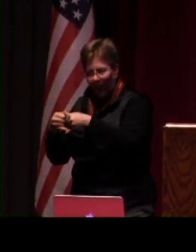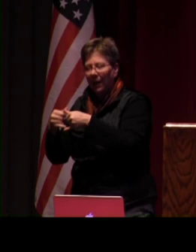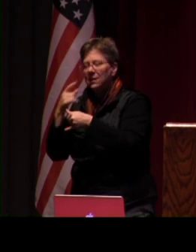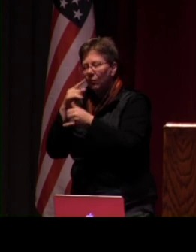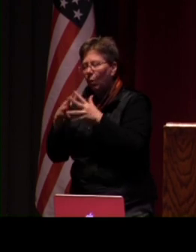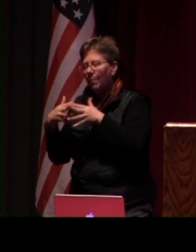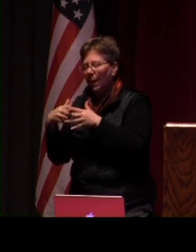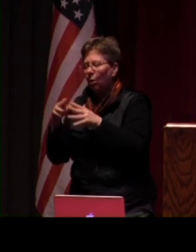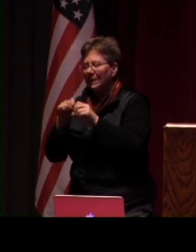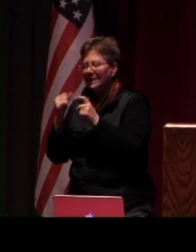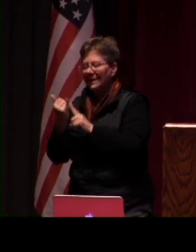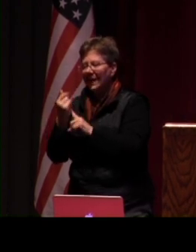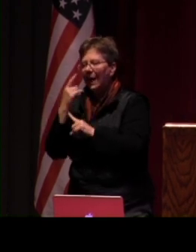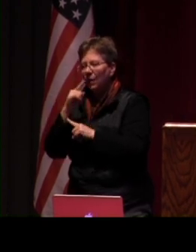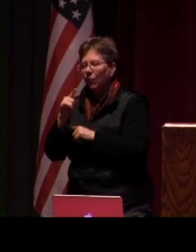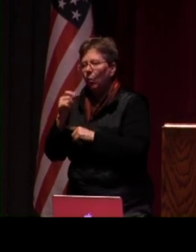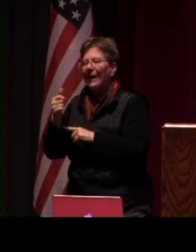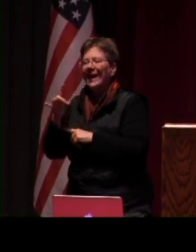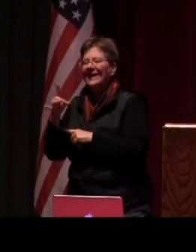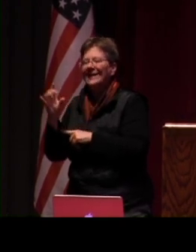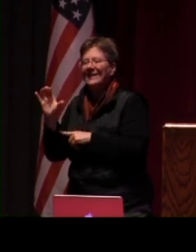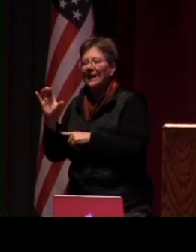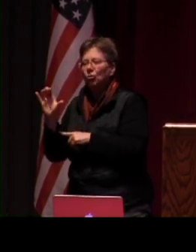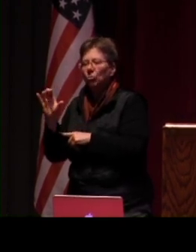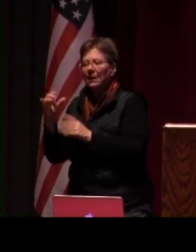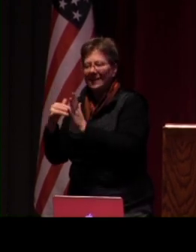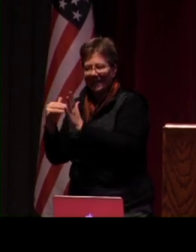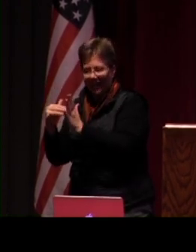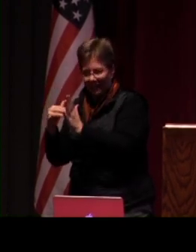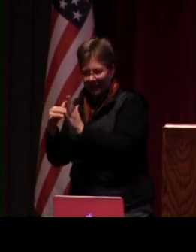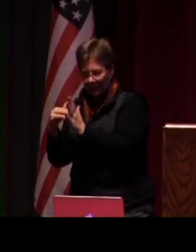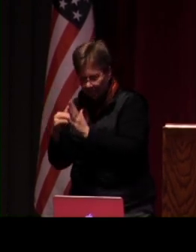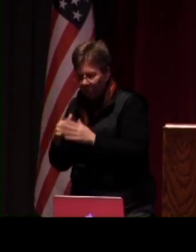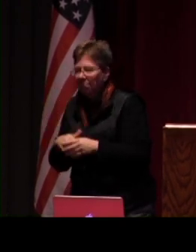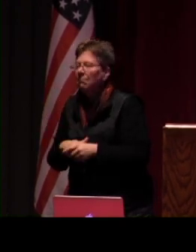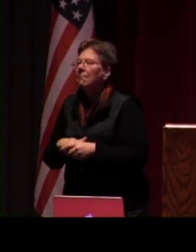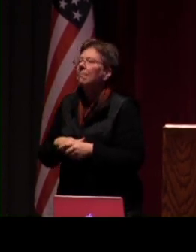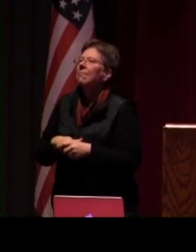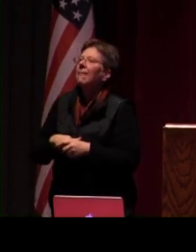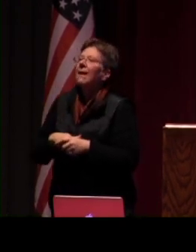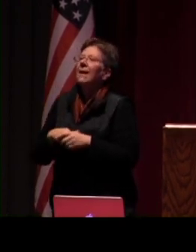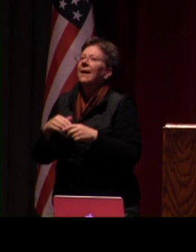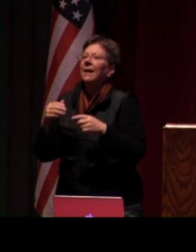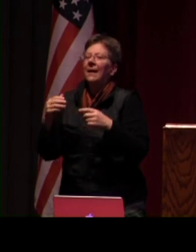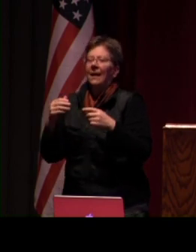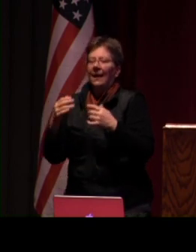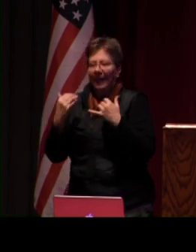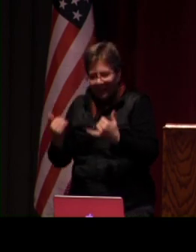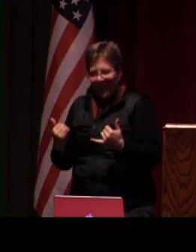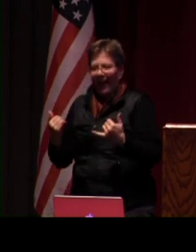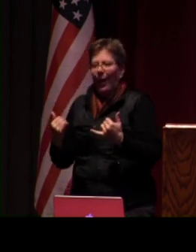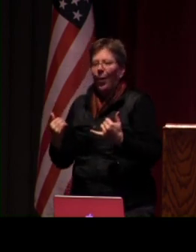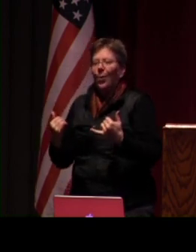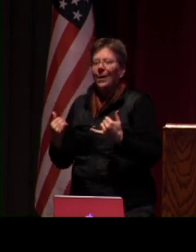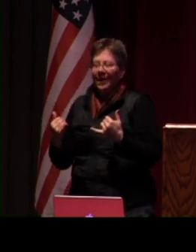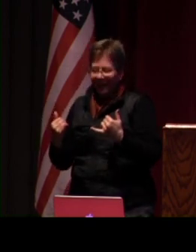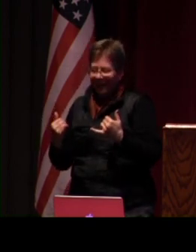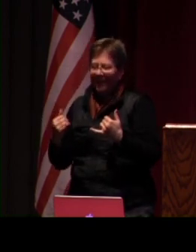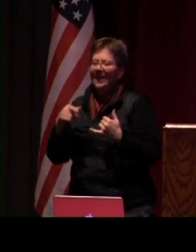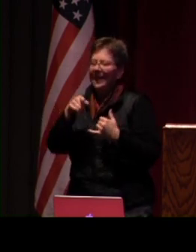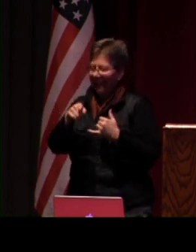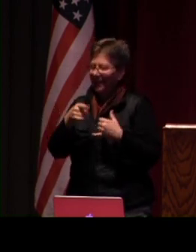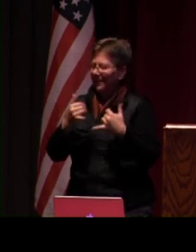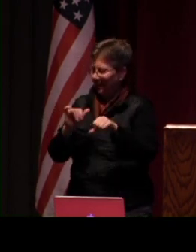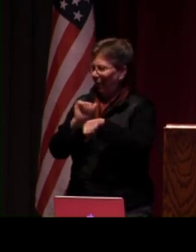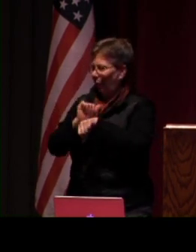American Society for 18th Century Studies. Thankfully, he can now call himself a recovering senior